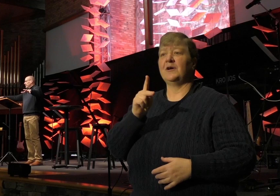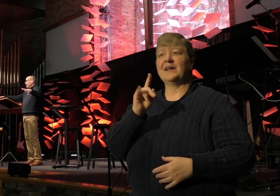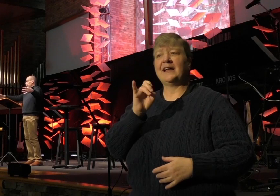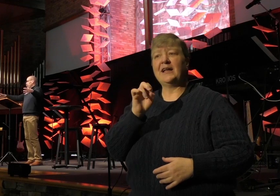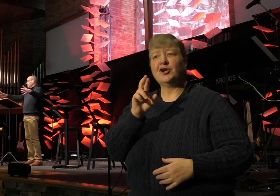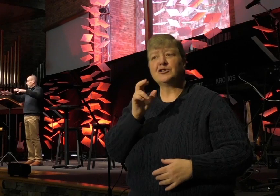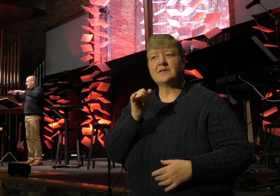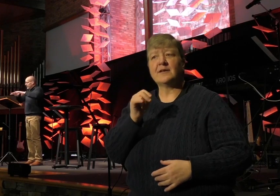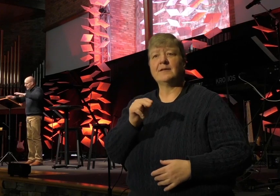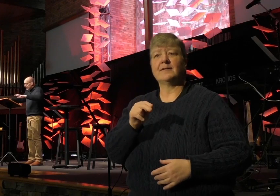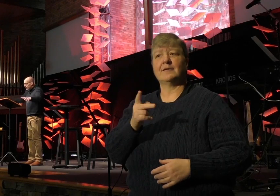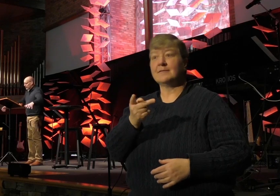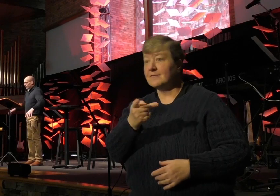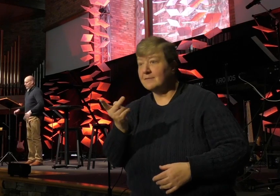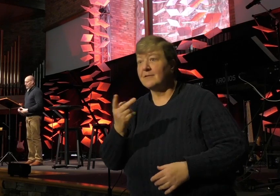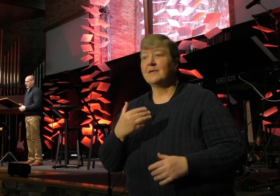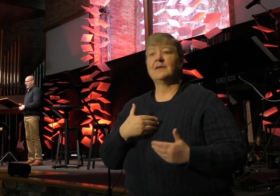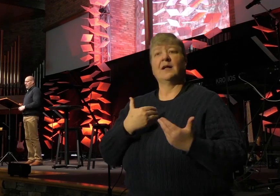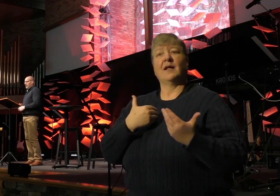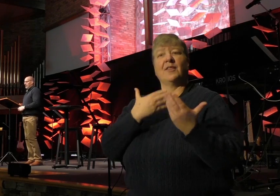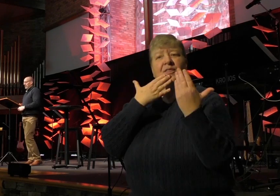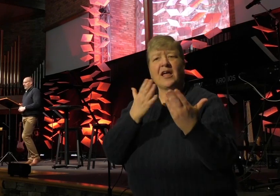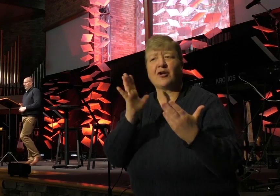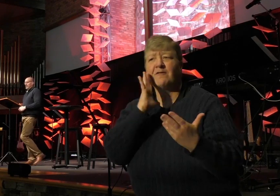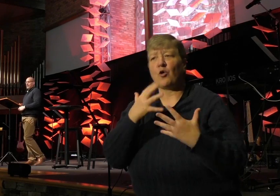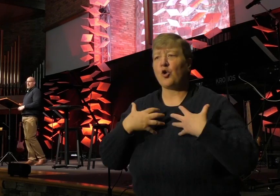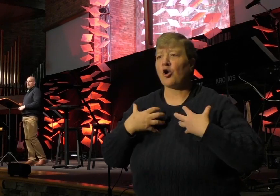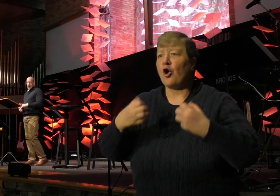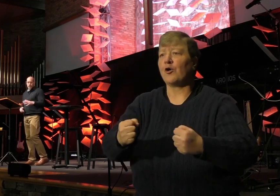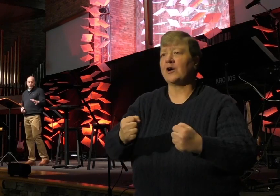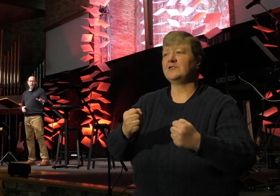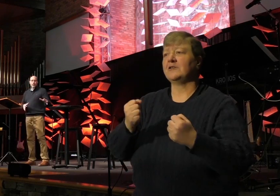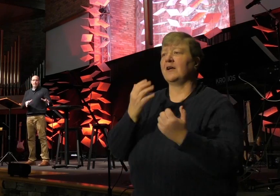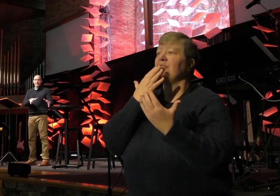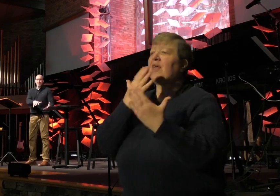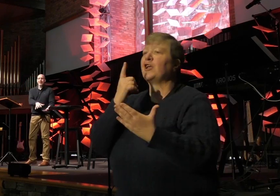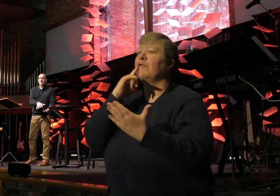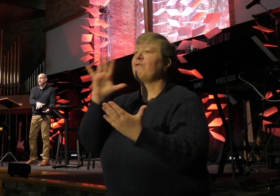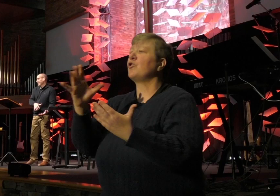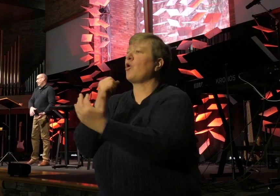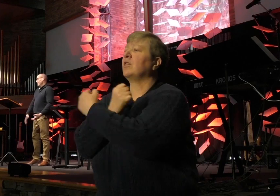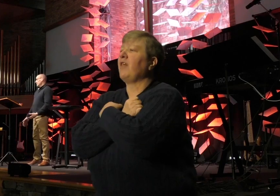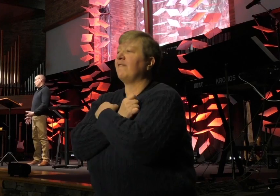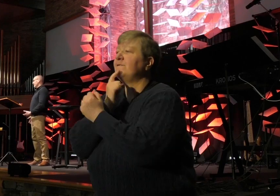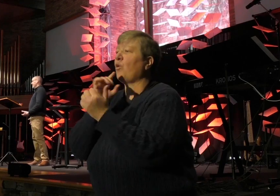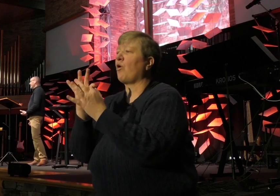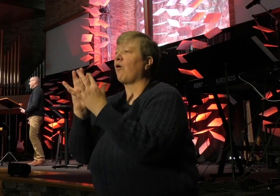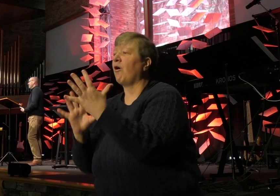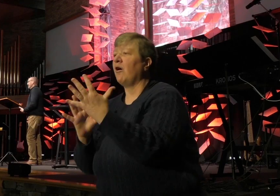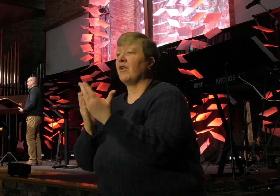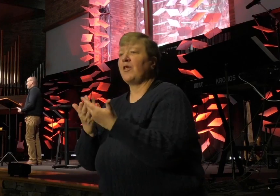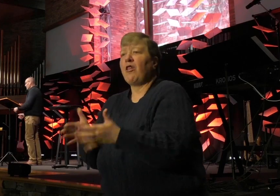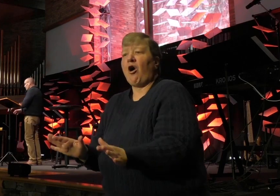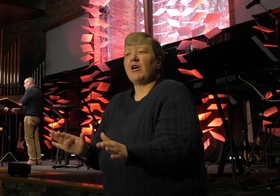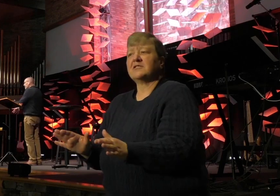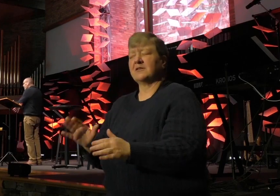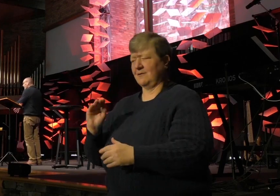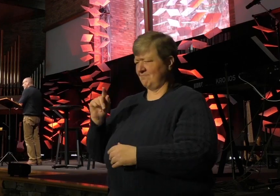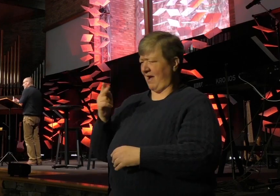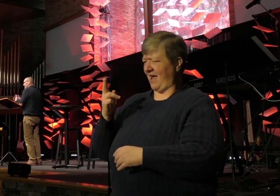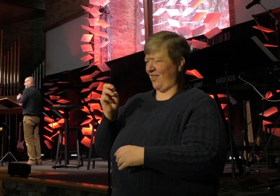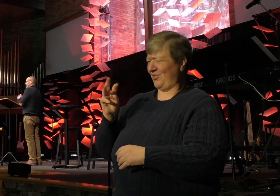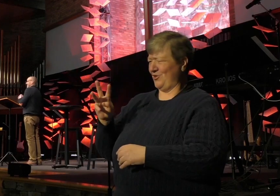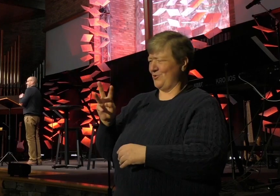thank you for your courage. Thank you for your love for the lost. Matthew, you've only been following me a short time. You're a